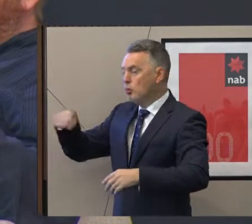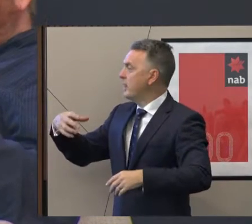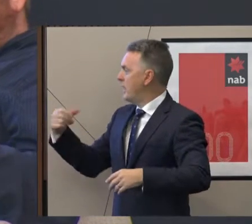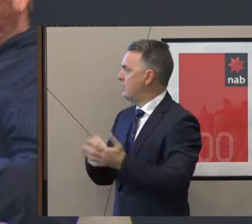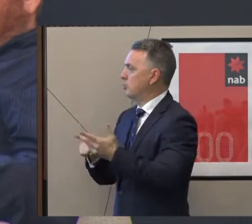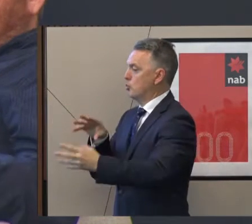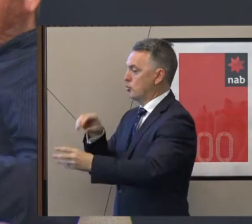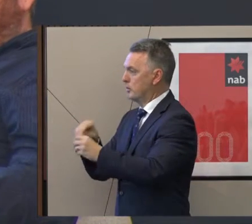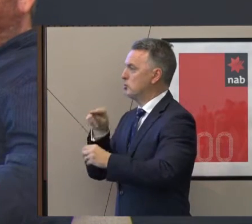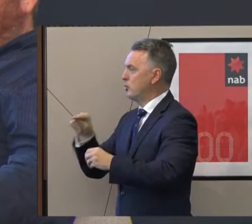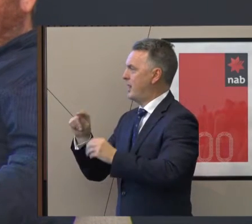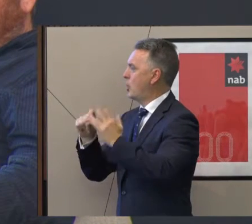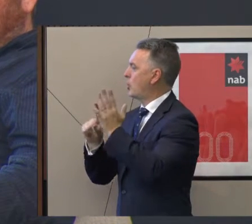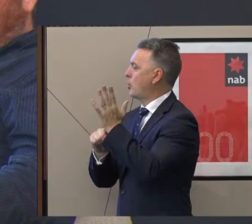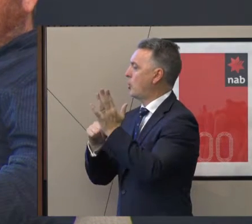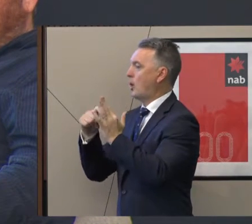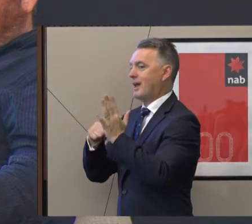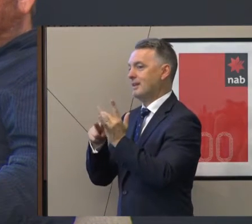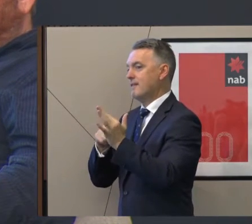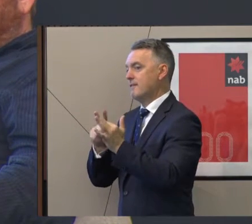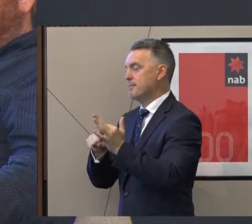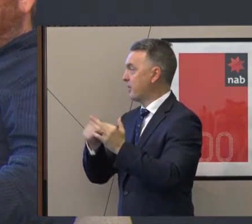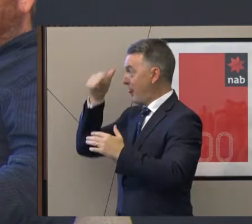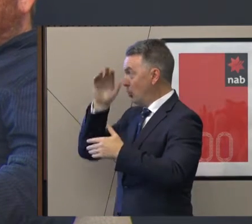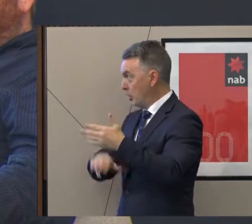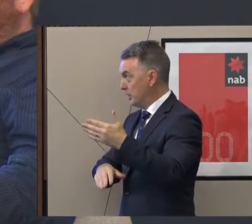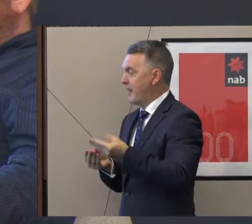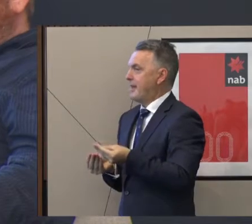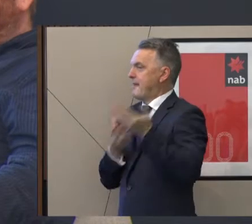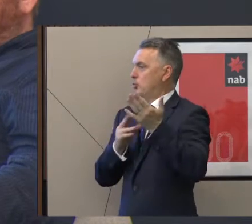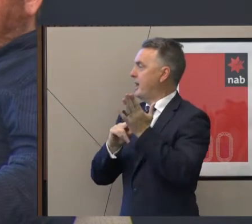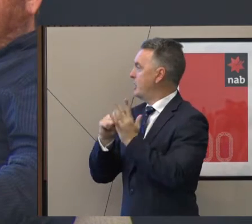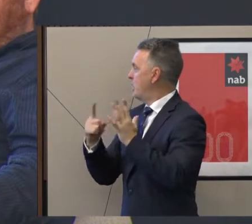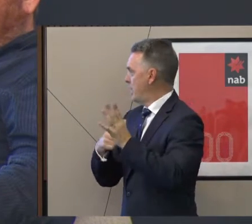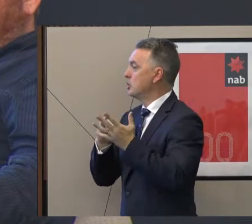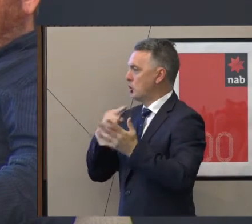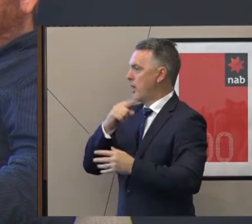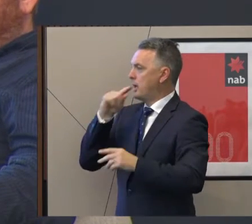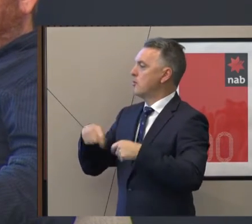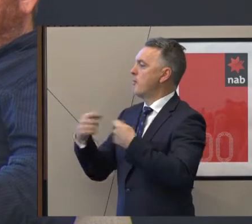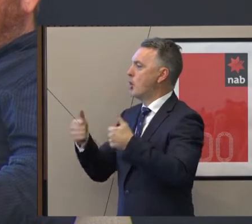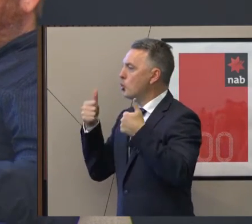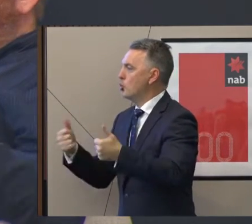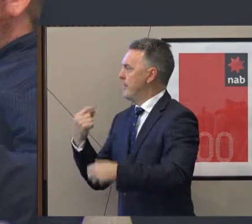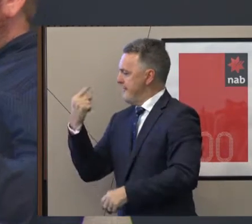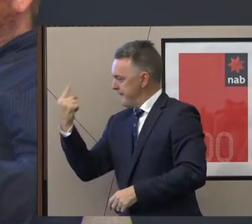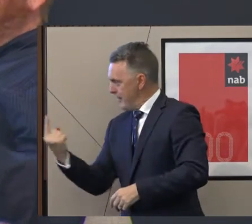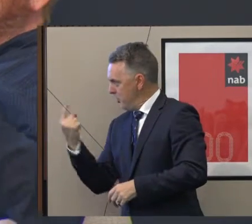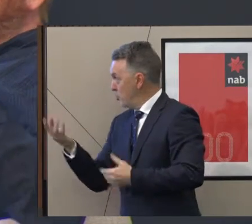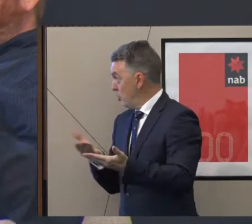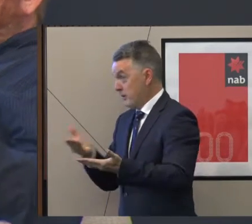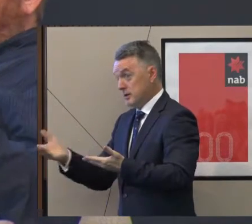the collective knowledge that the NDIA has so that they can deliver good individualised services. So